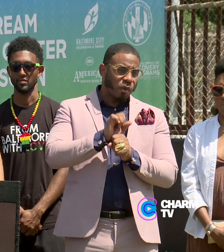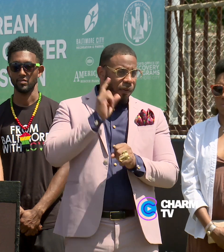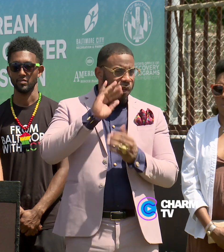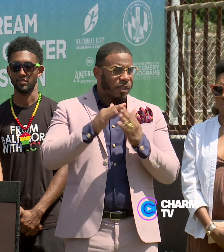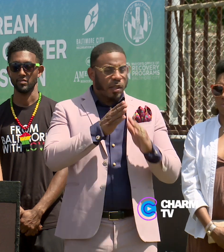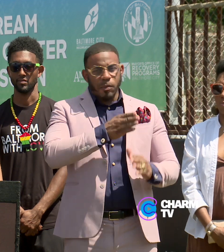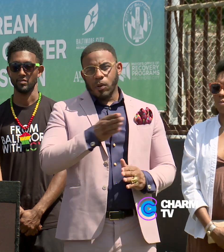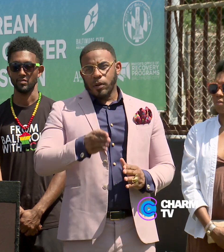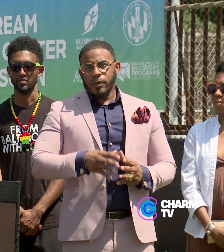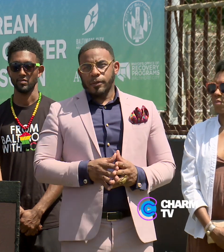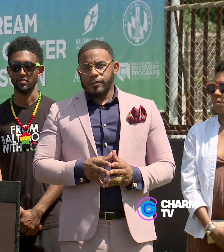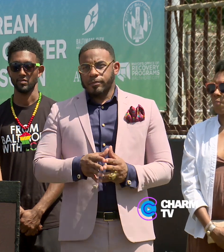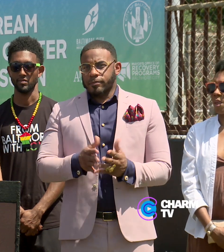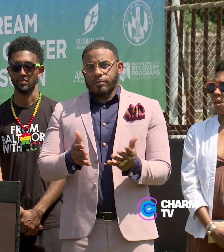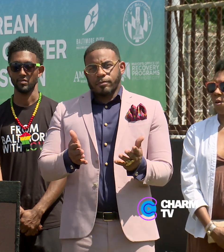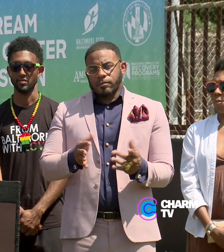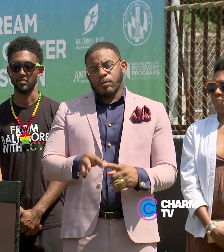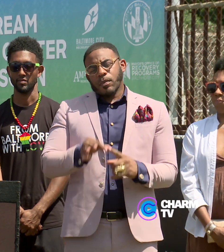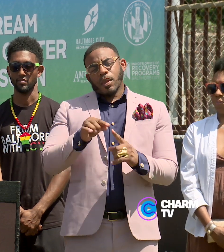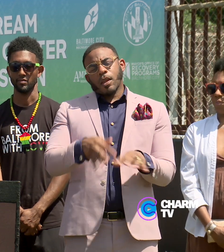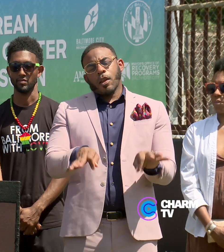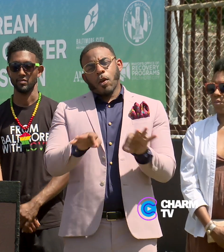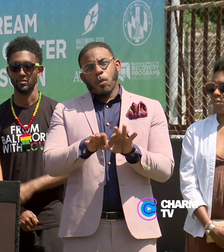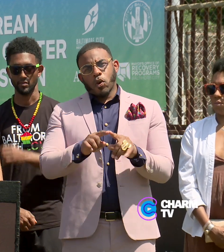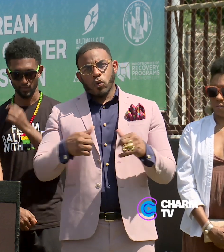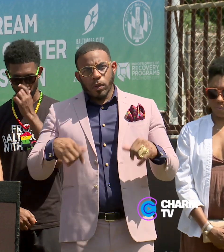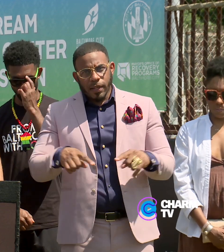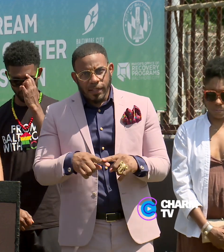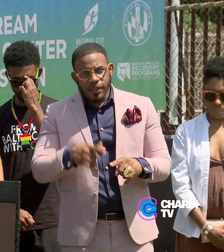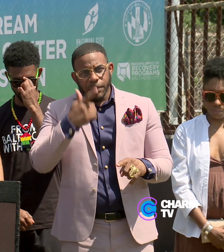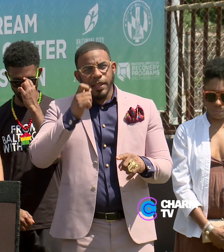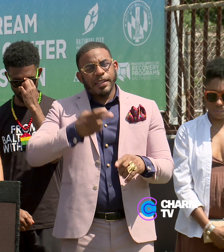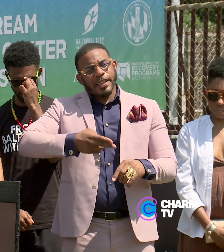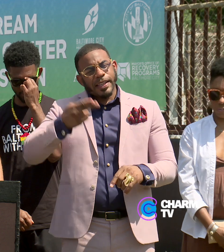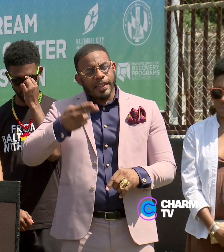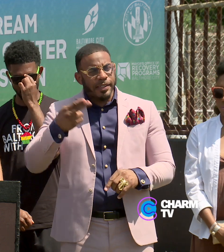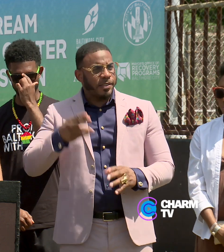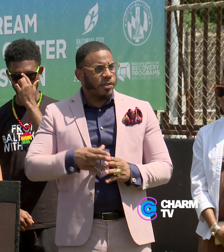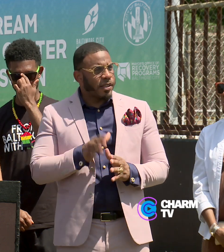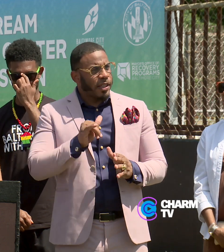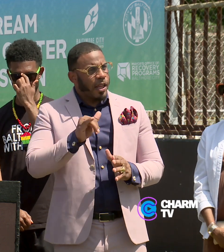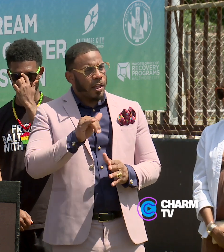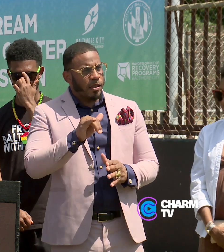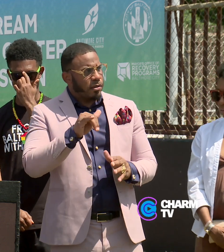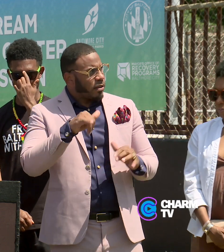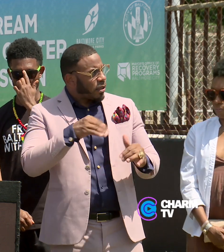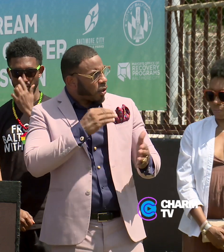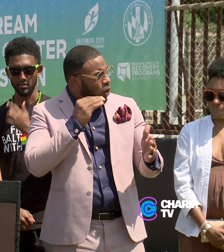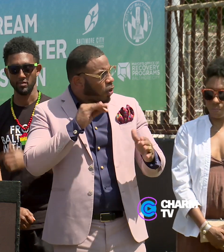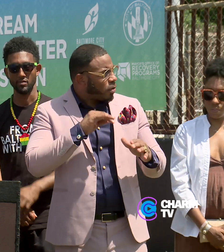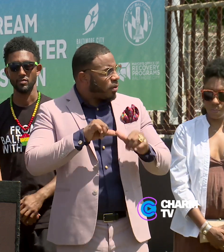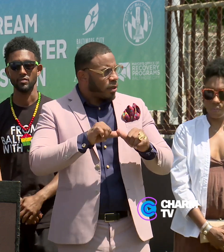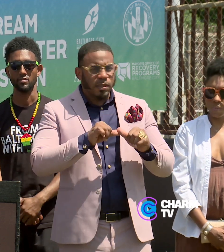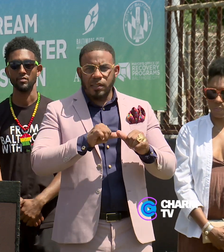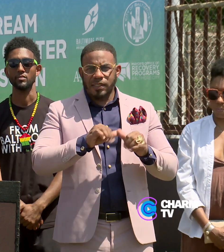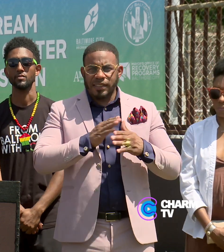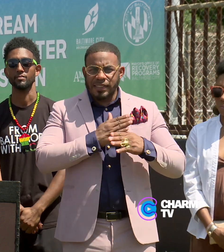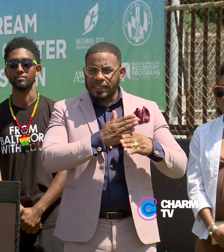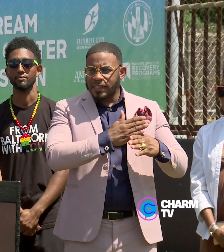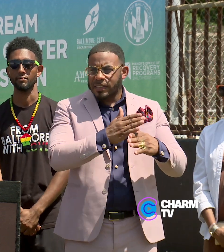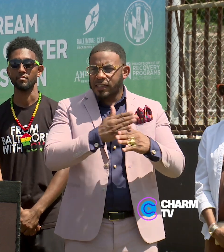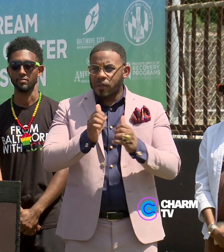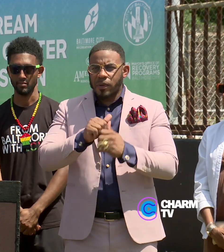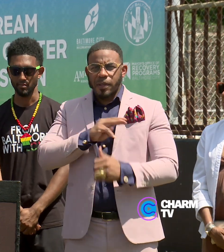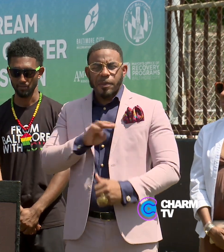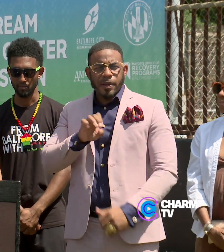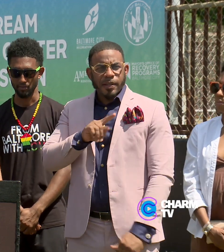of Baltimore, it is particularly important to us because of the history that Coldstream Homestead Montebello has shared with